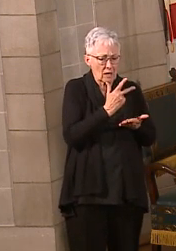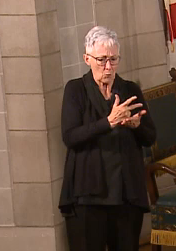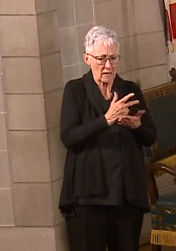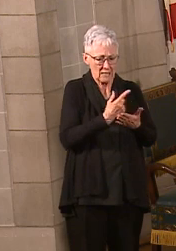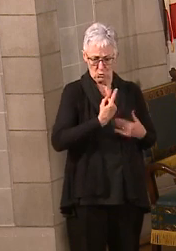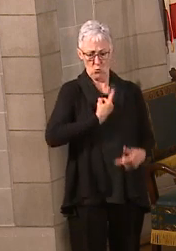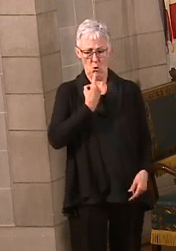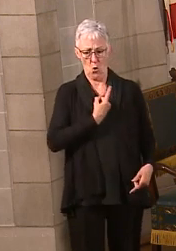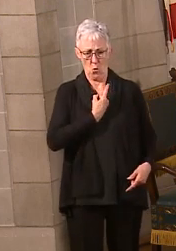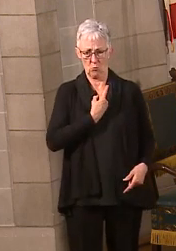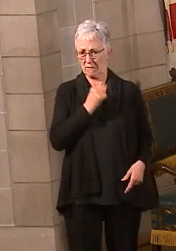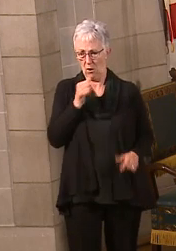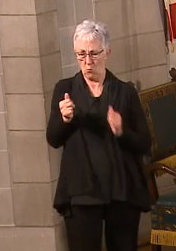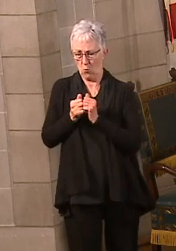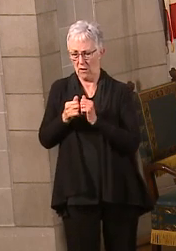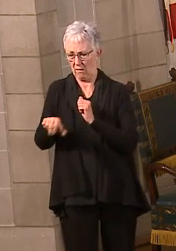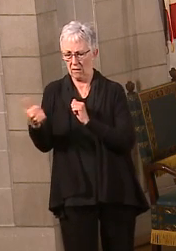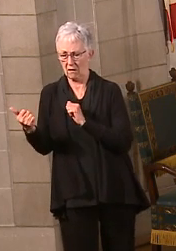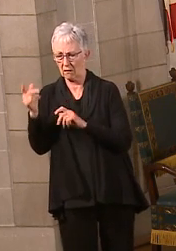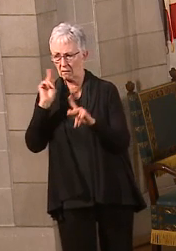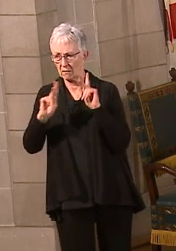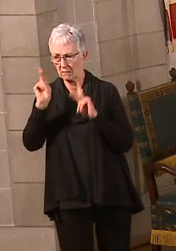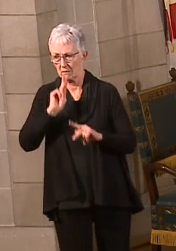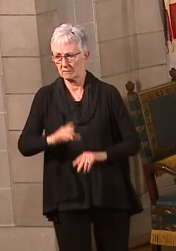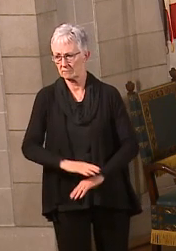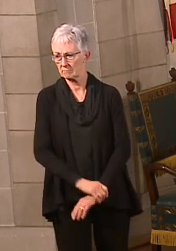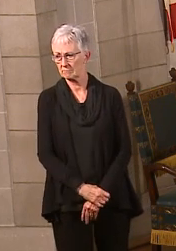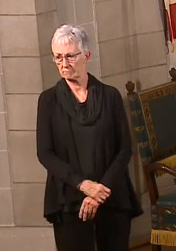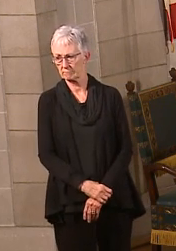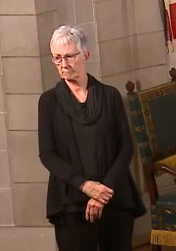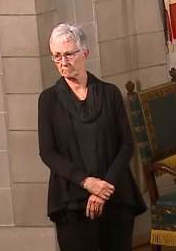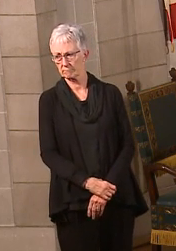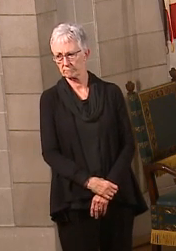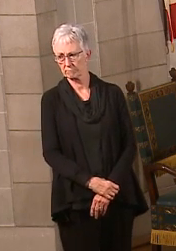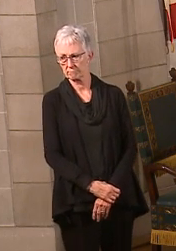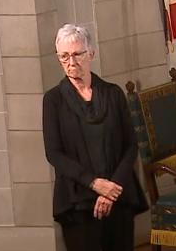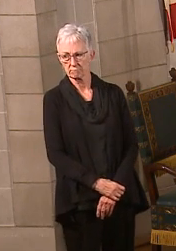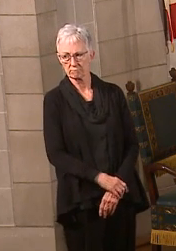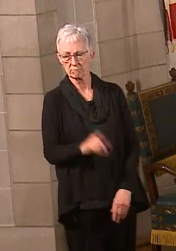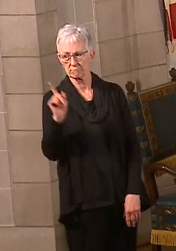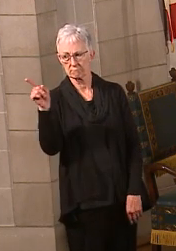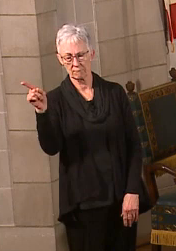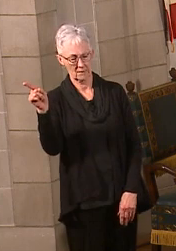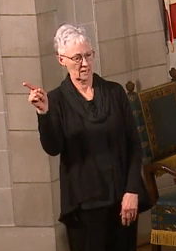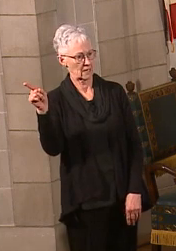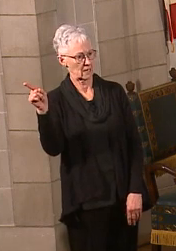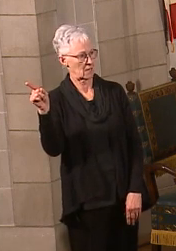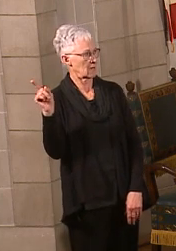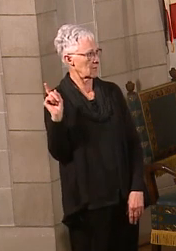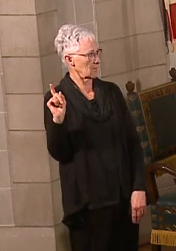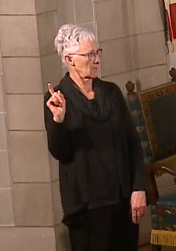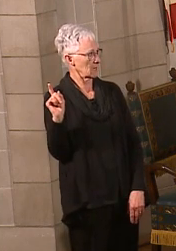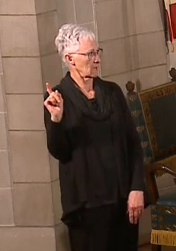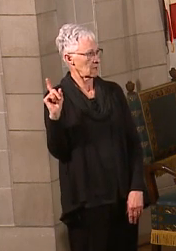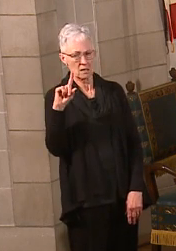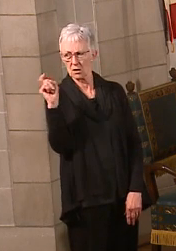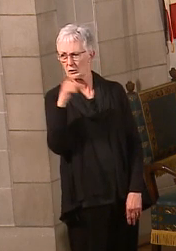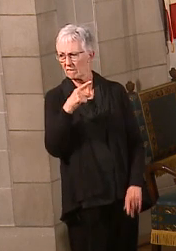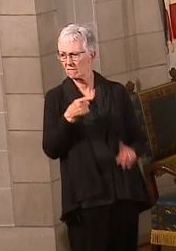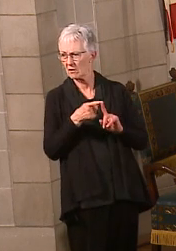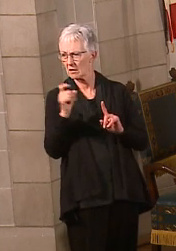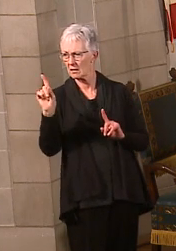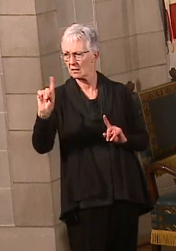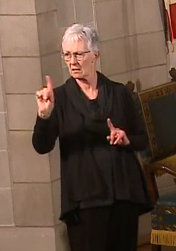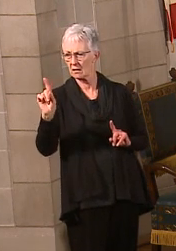in Scottsbluff wants to know if the proclamation is replacing the DHMs, which are longer. So the question from, where are we coming